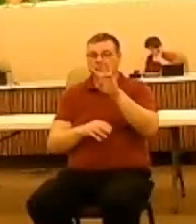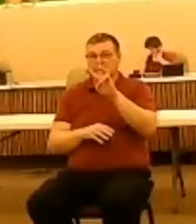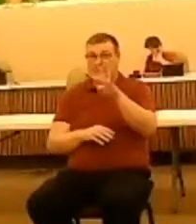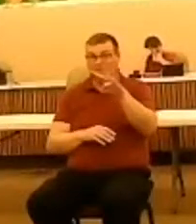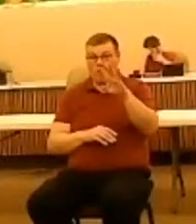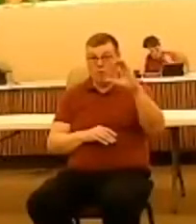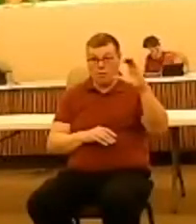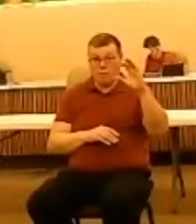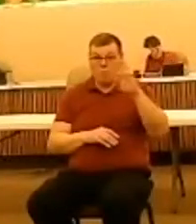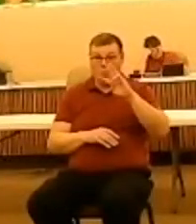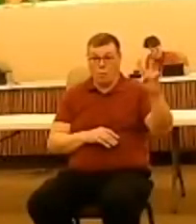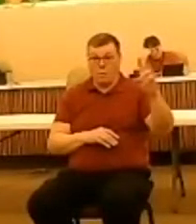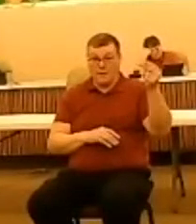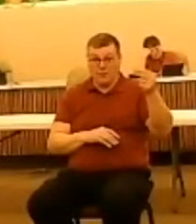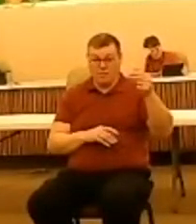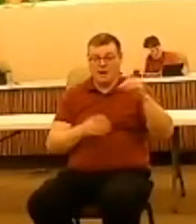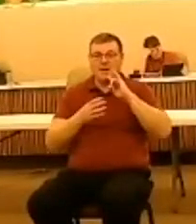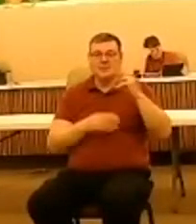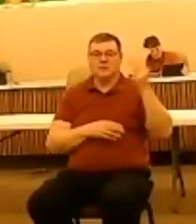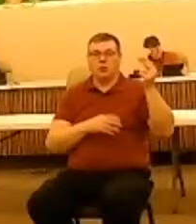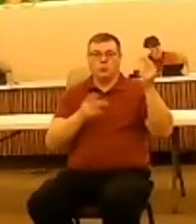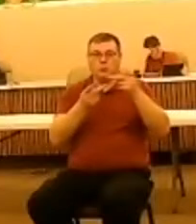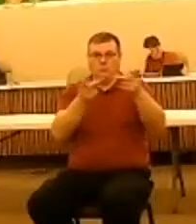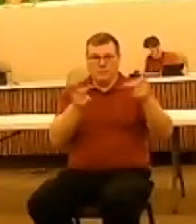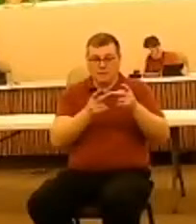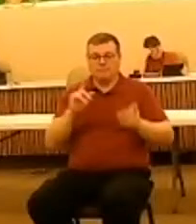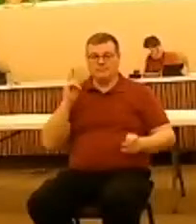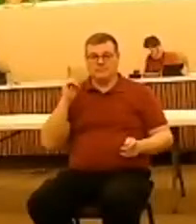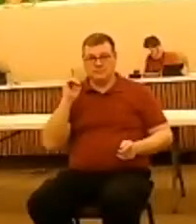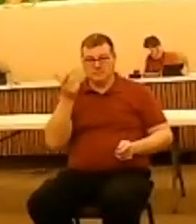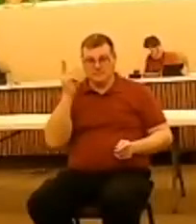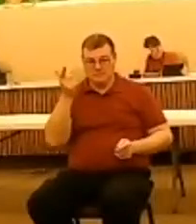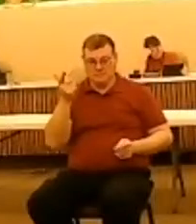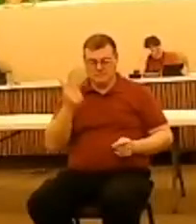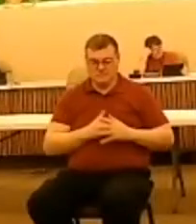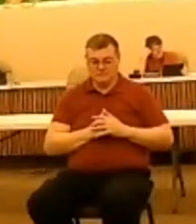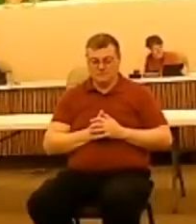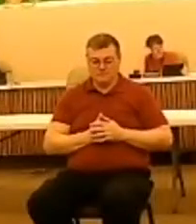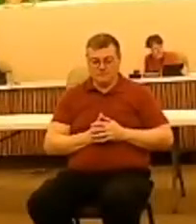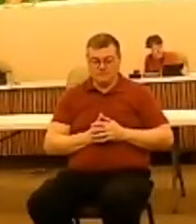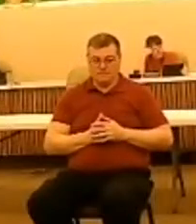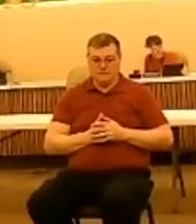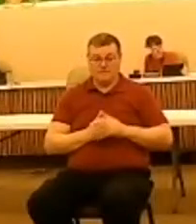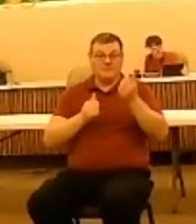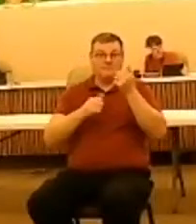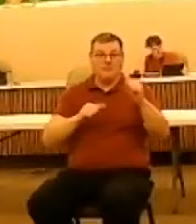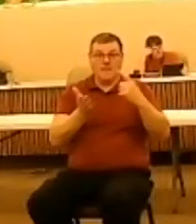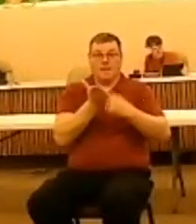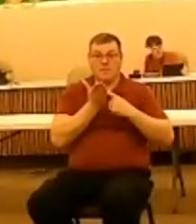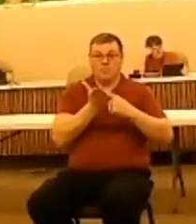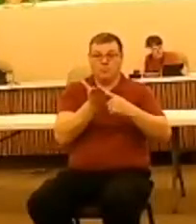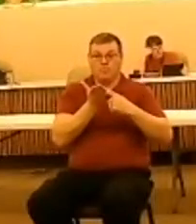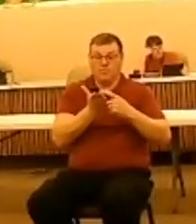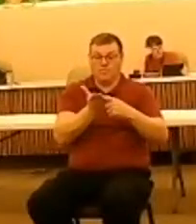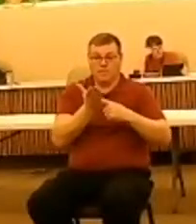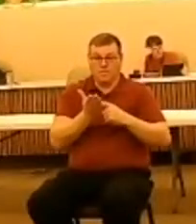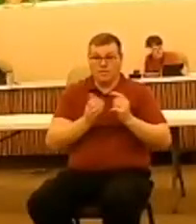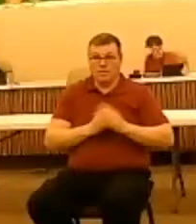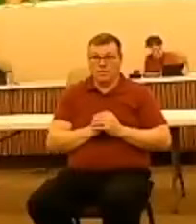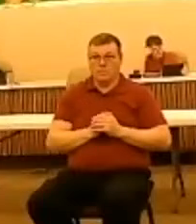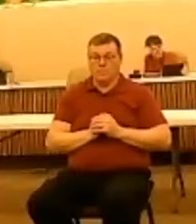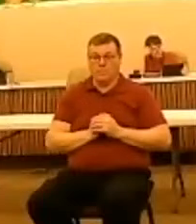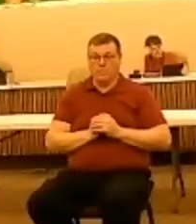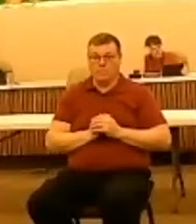West Henrietta Road a historic site. Seconded. Any discussion?